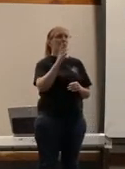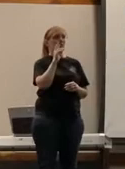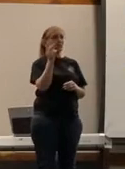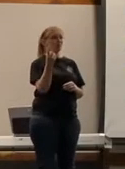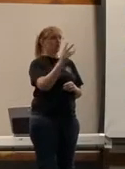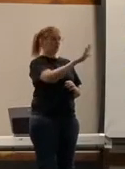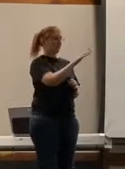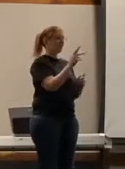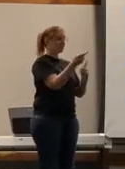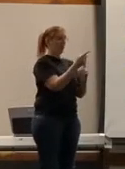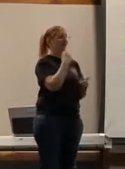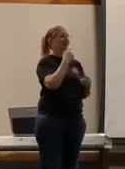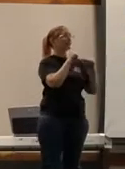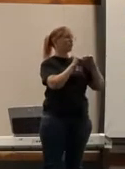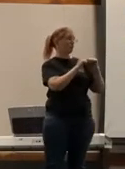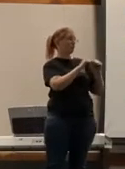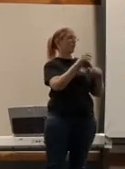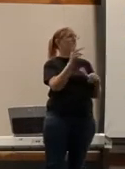say, suited partner.